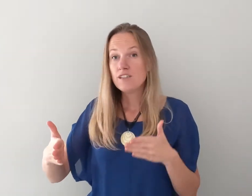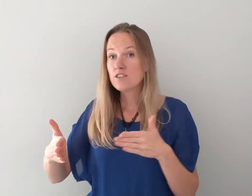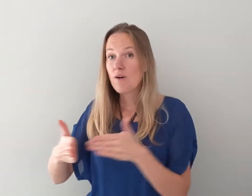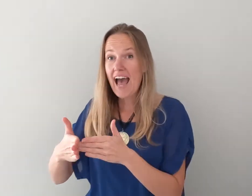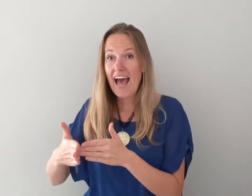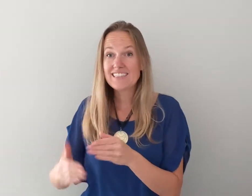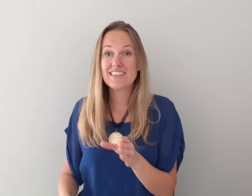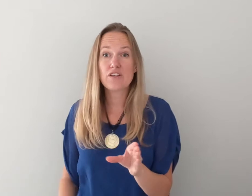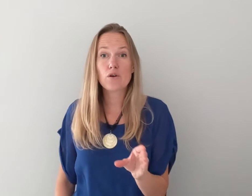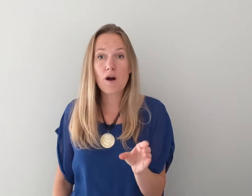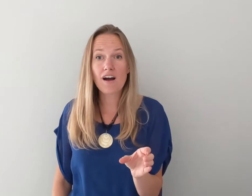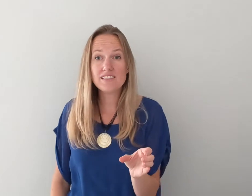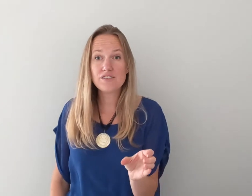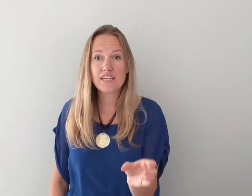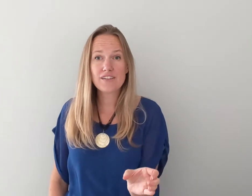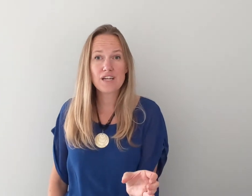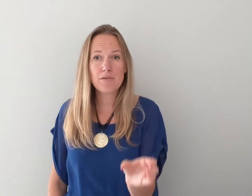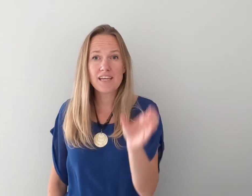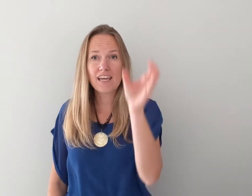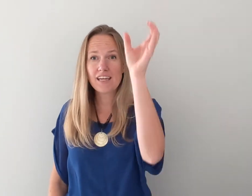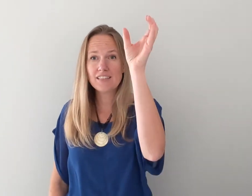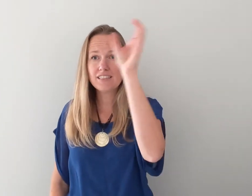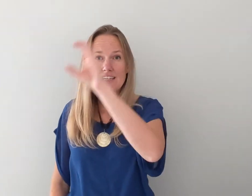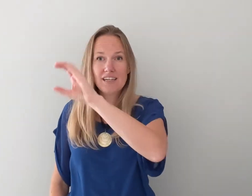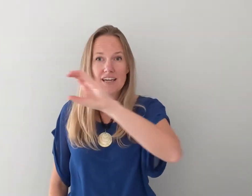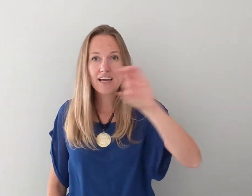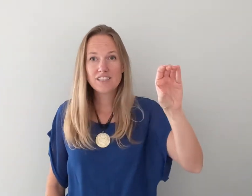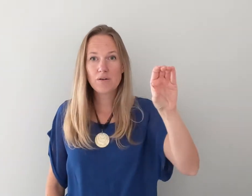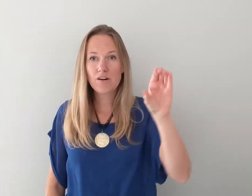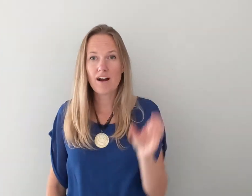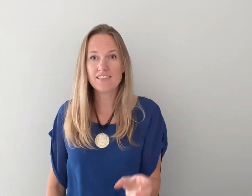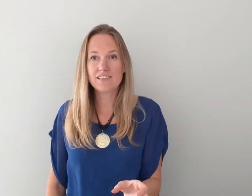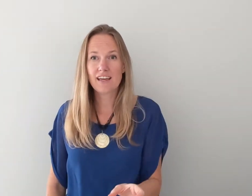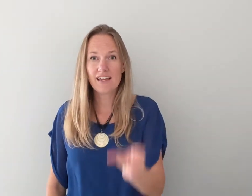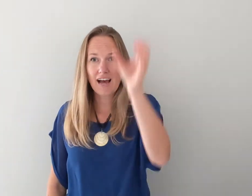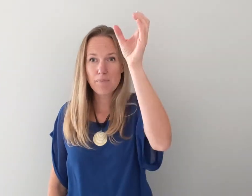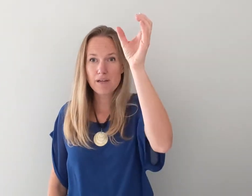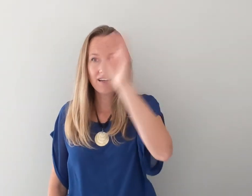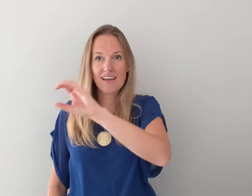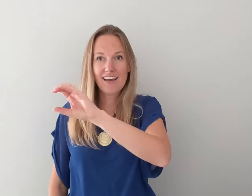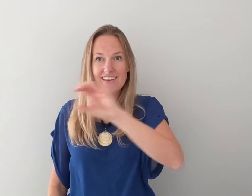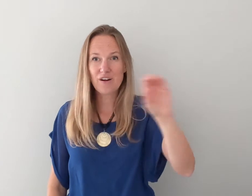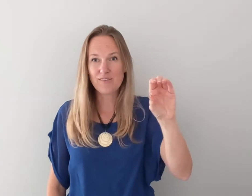So and then the cross, you take your dominant hand and show a cross. Okay, up and then over.